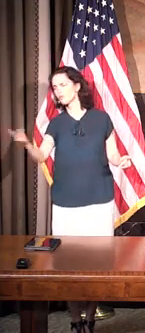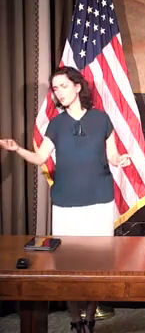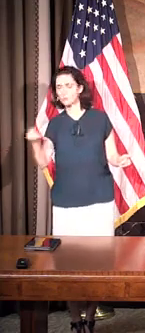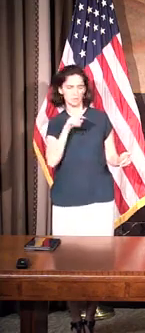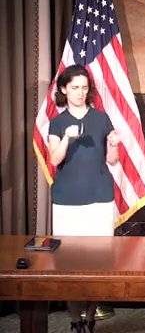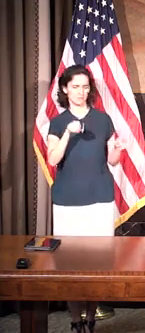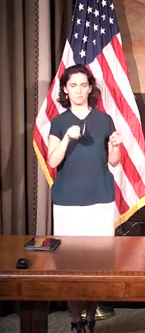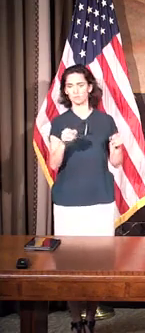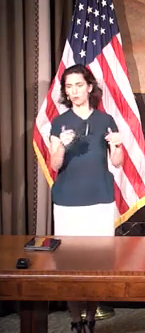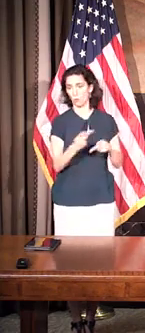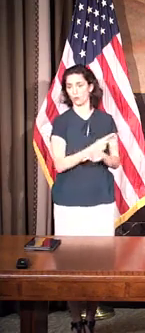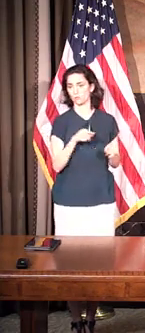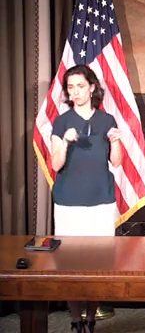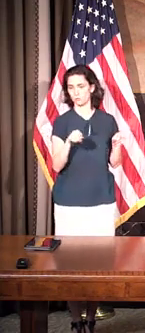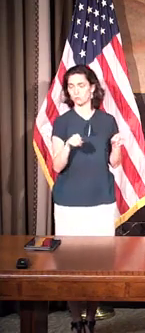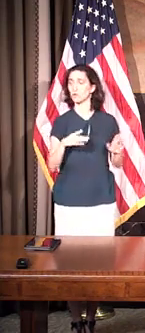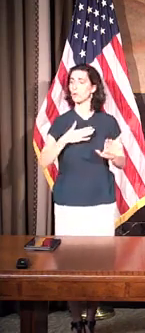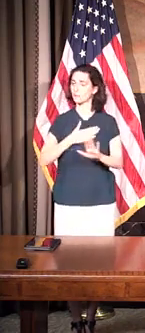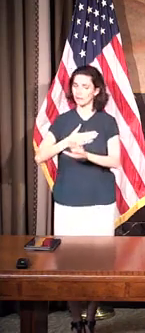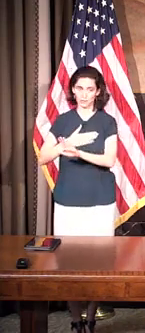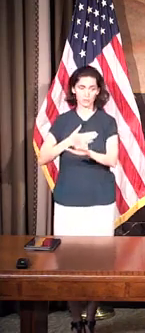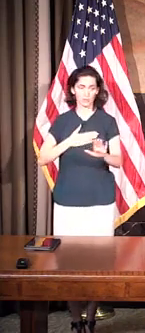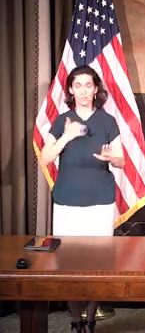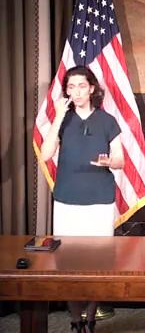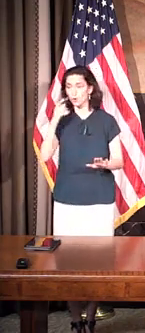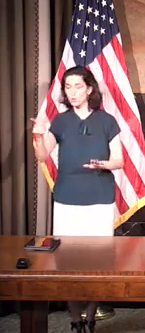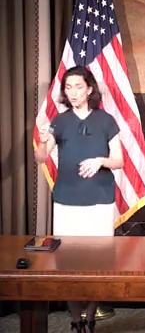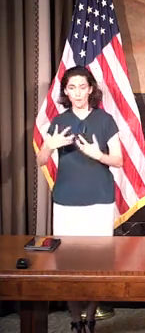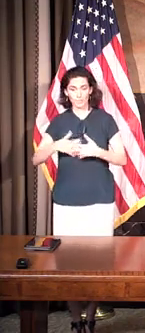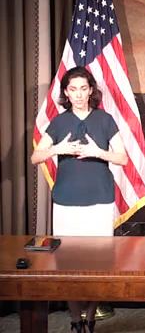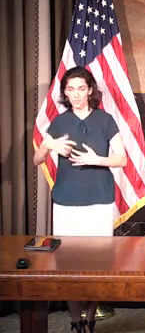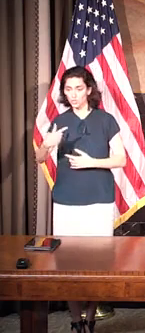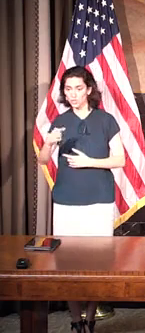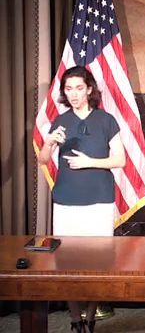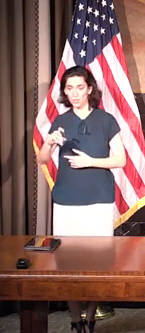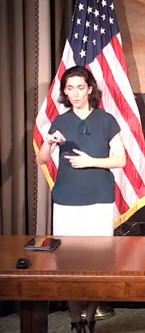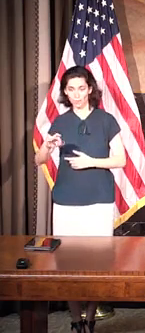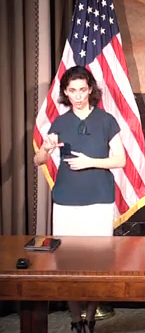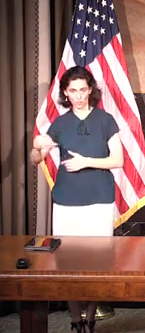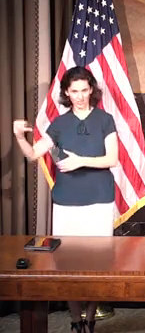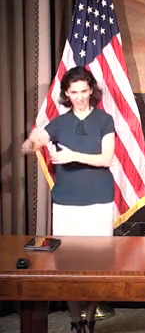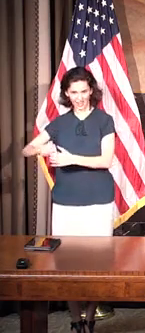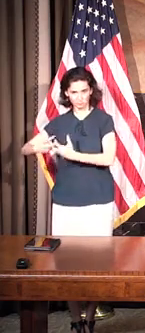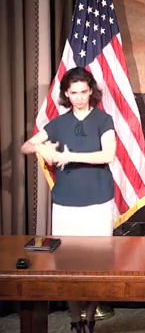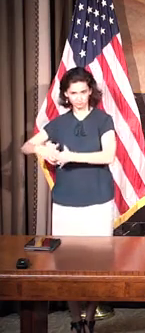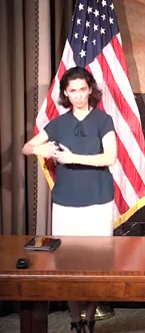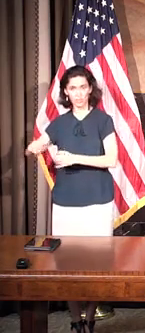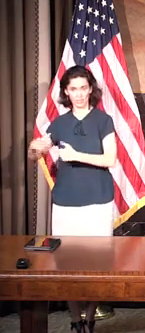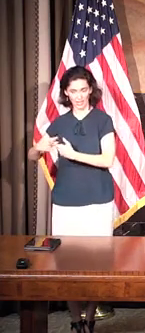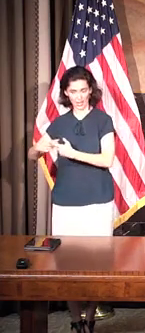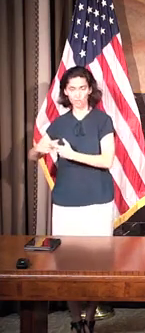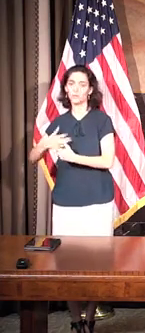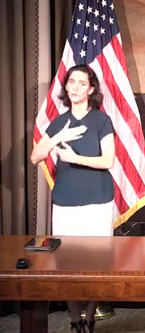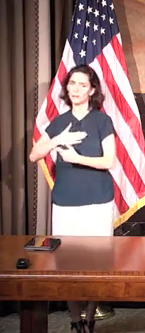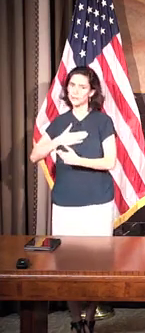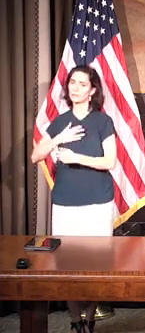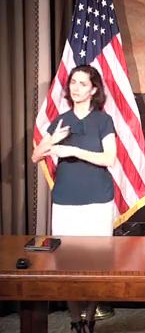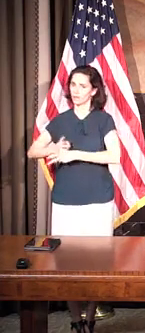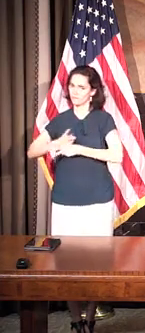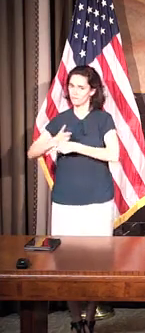encouraging people to make sure that if they are using a generator, to please continue to operate it safely, following the guidance we've been